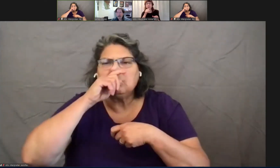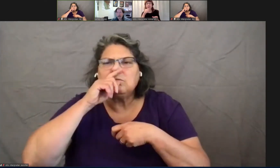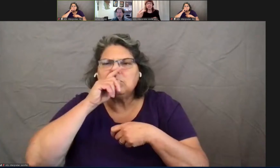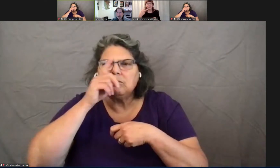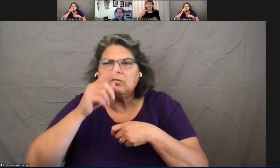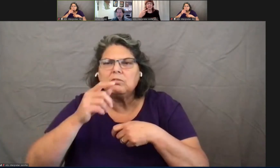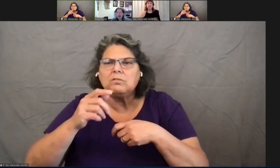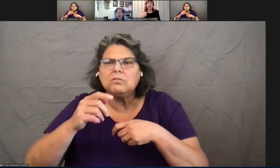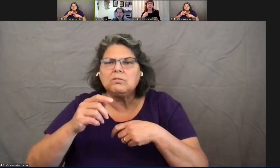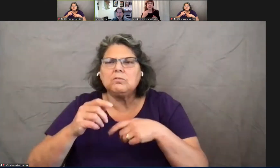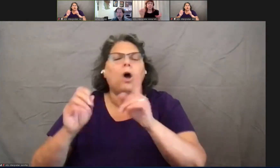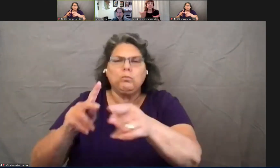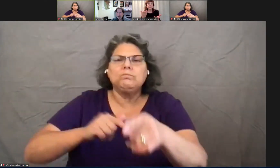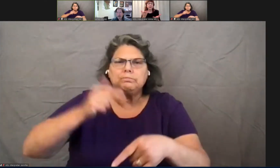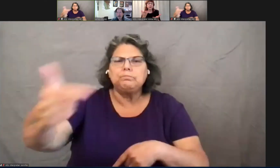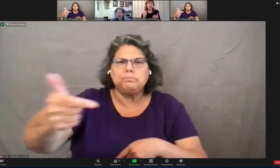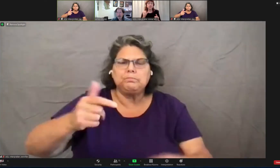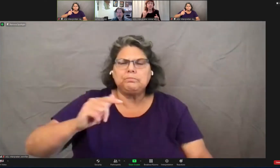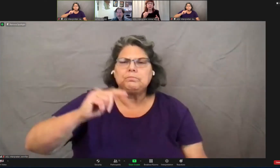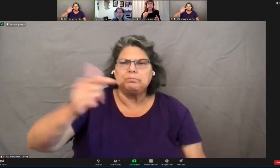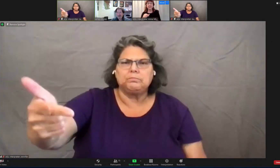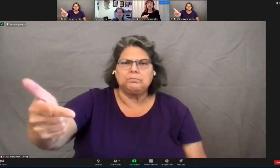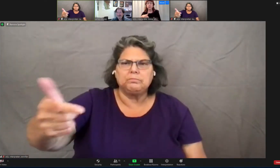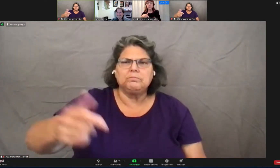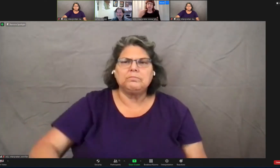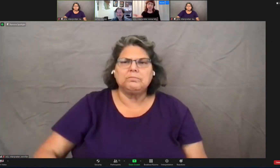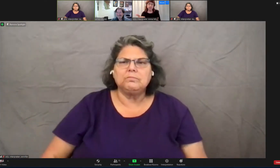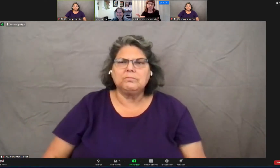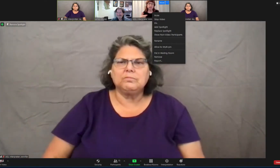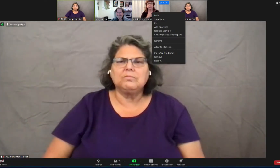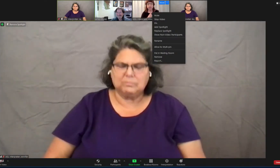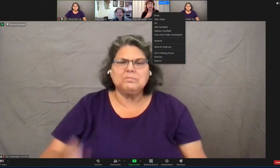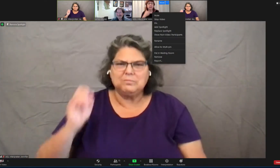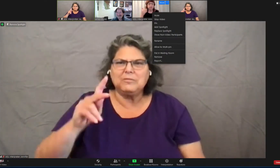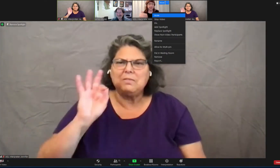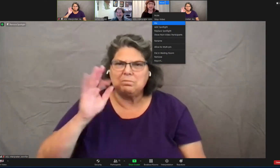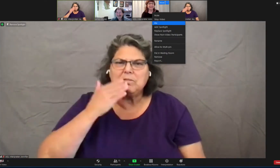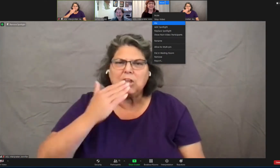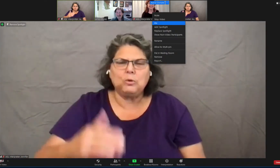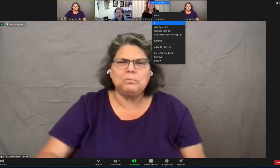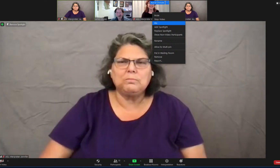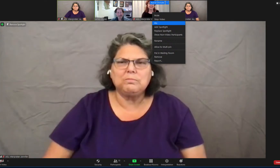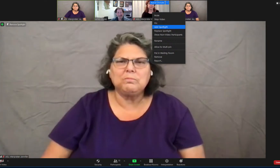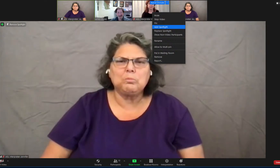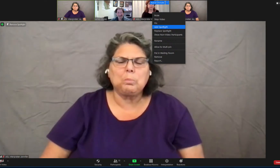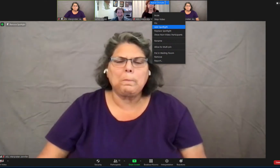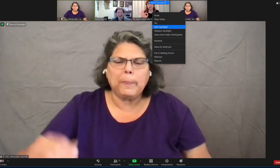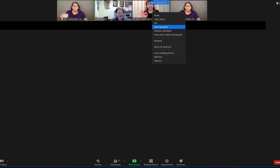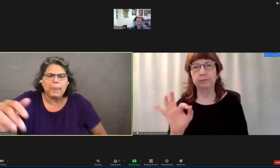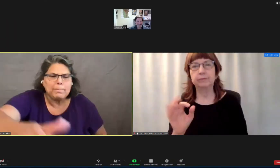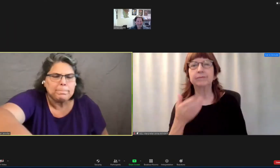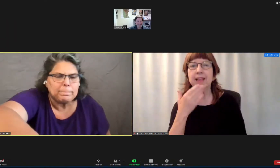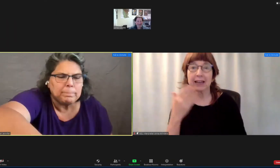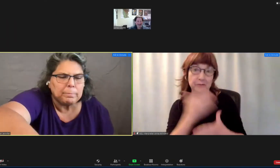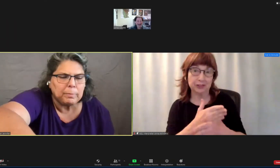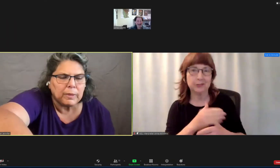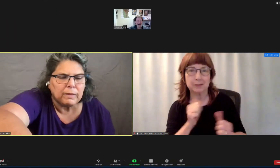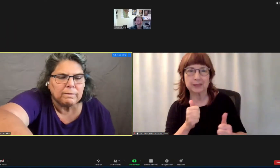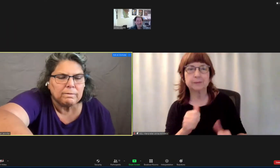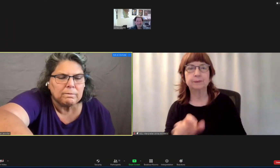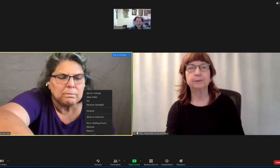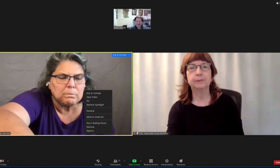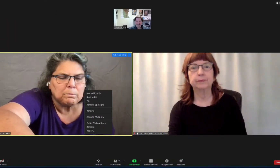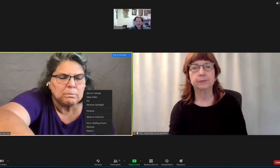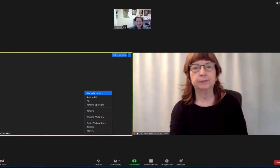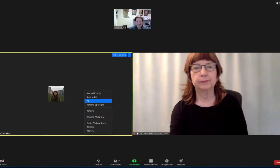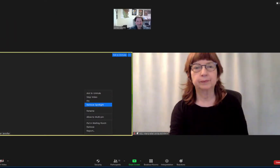interpreter is not seeing that I'm here. So we're just going to switch. Sorry, go ahead. No problem. Thanks for interrupting.